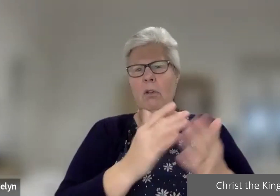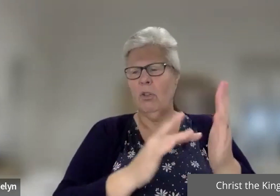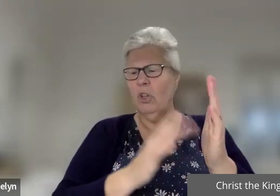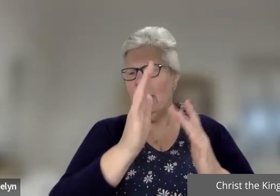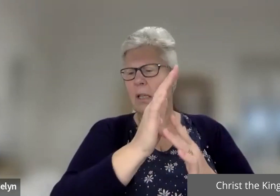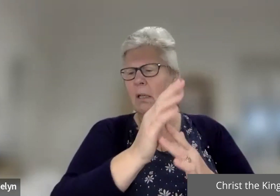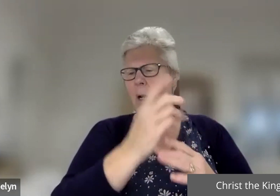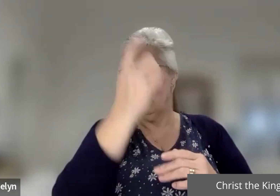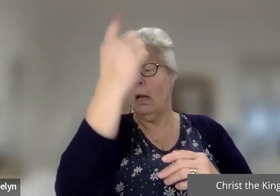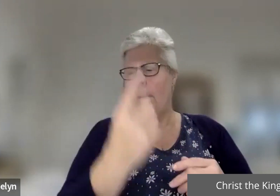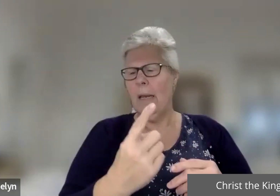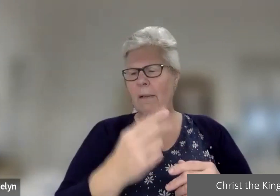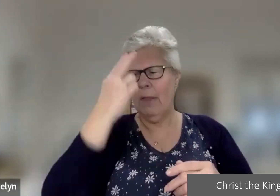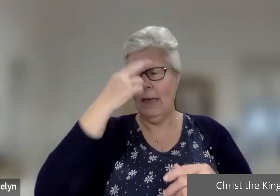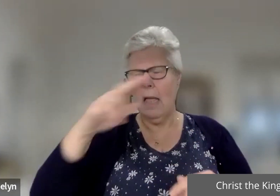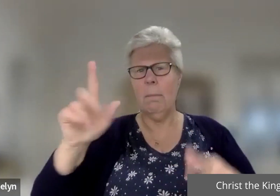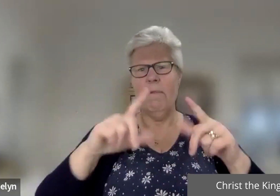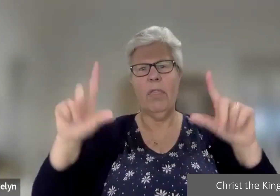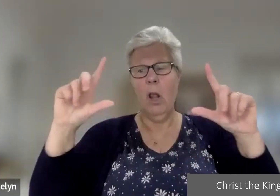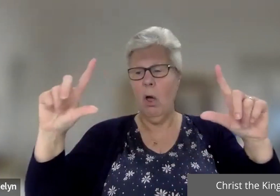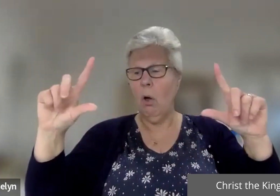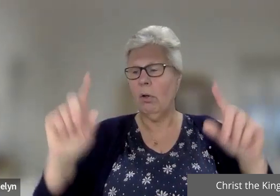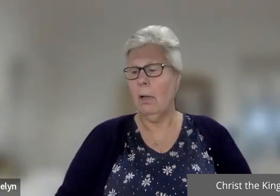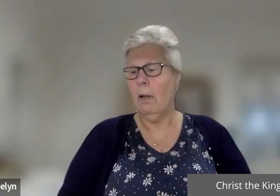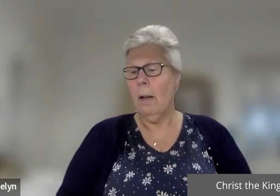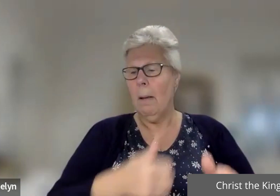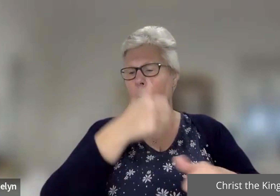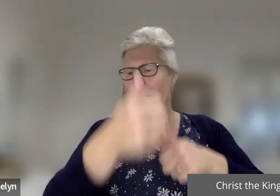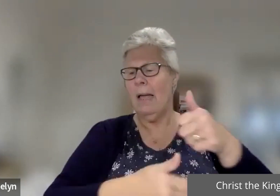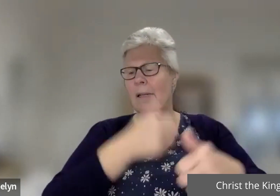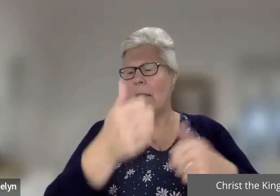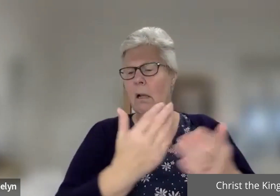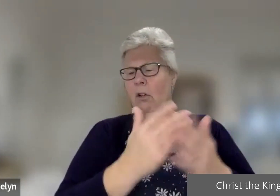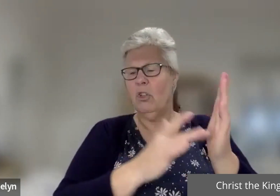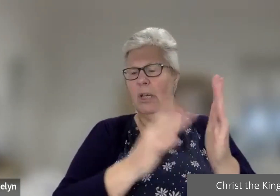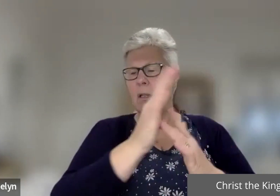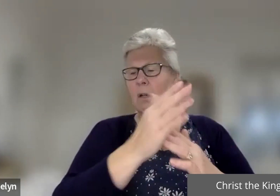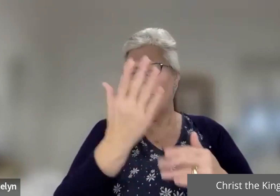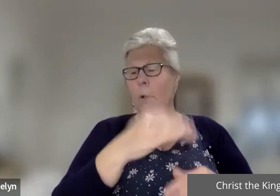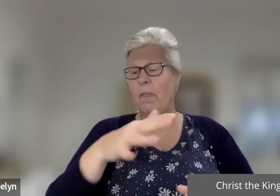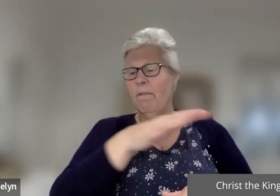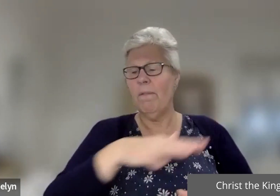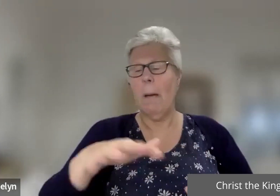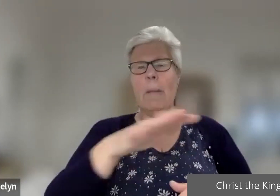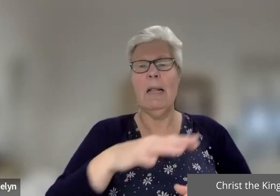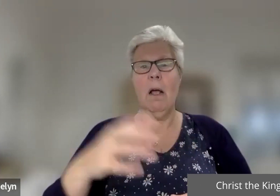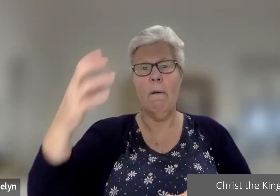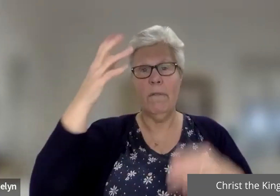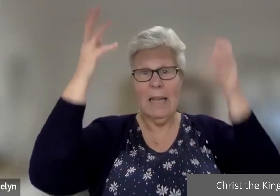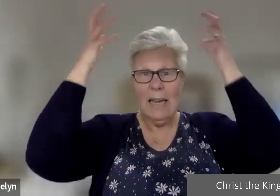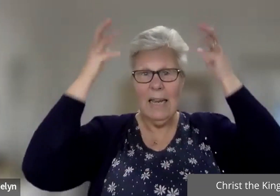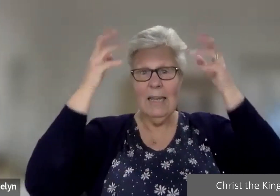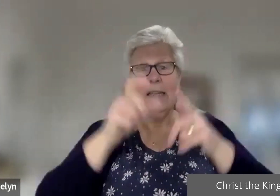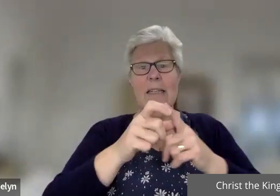Blessings on Jesus coming, the name of the Lord. Blessings on Jesus from the family